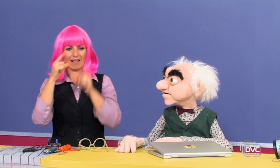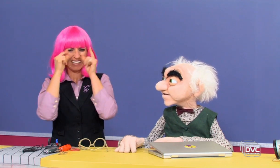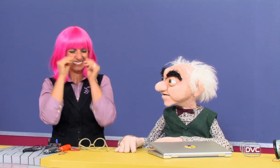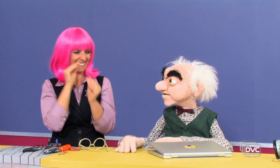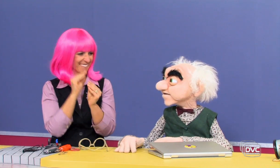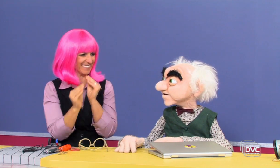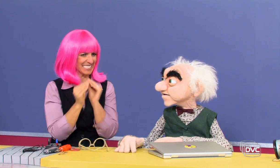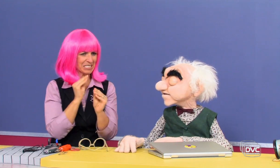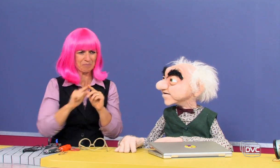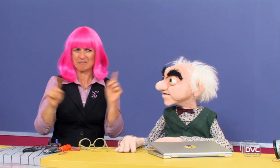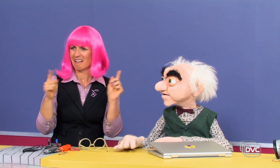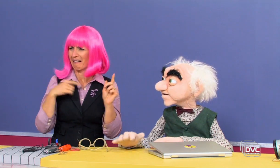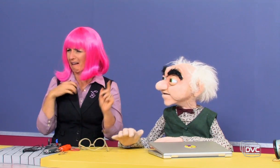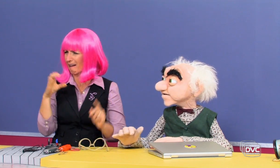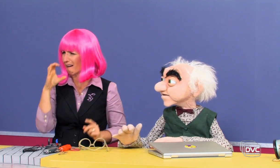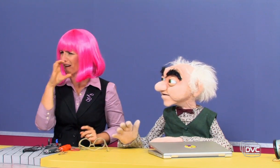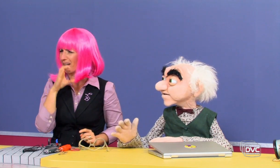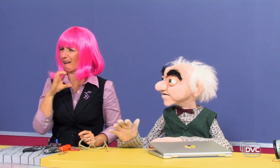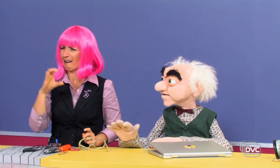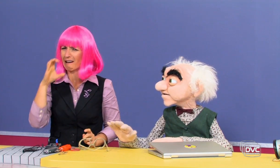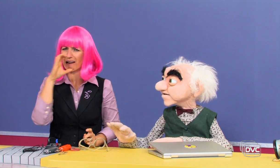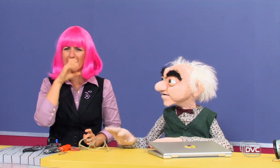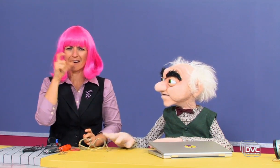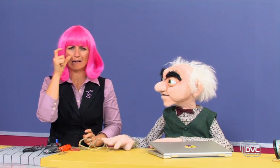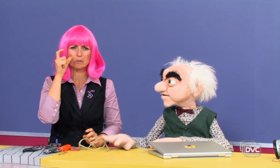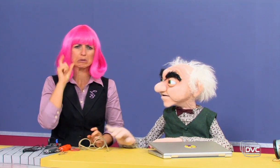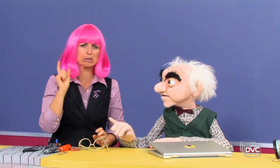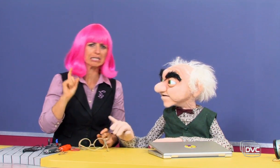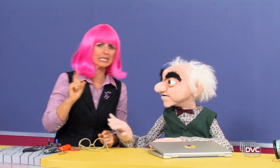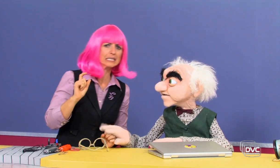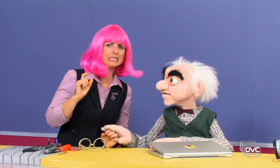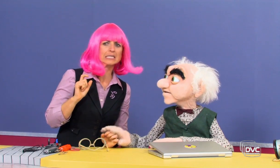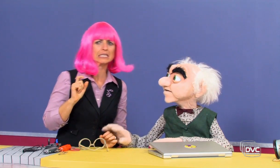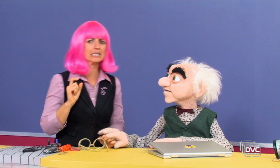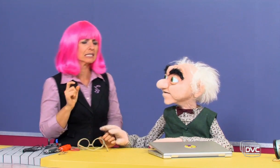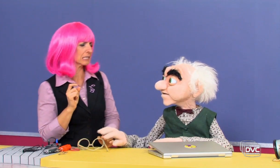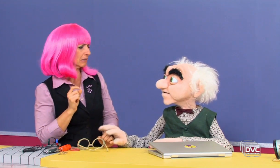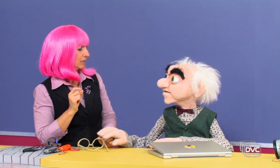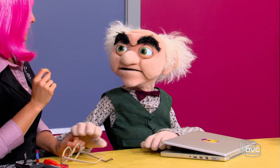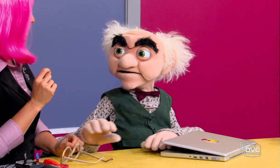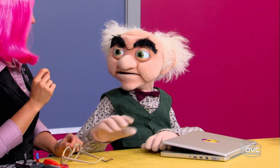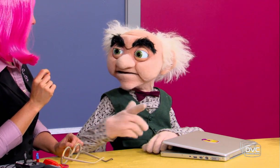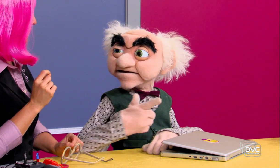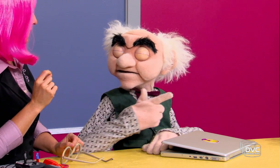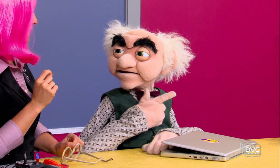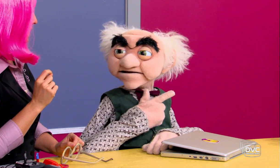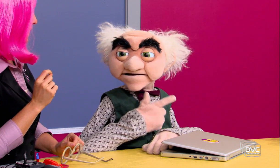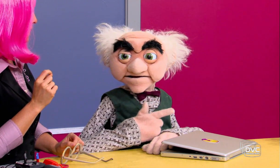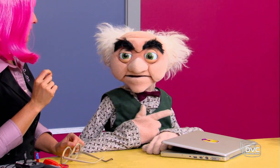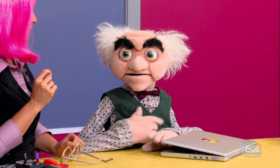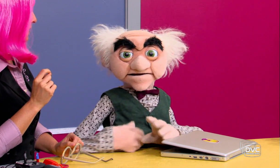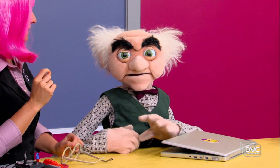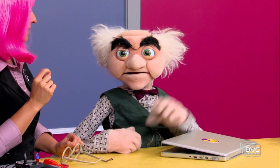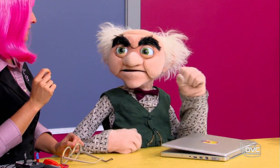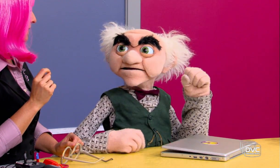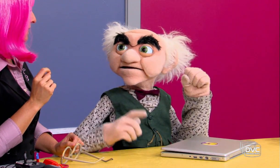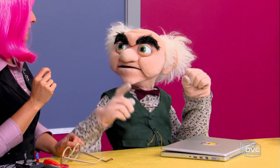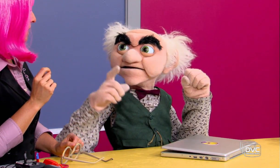other glasses are getting fixed. I've been looking for him, but I can't find him. Well, Dr. Wonder,